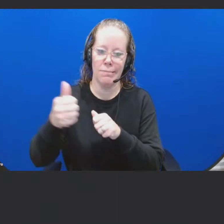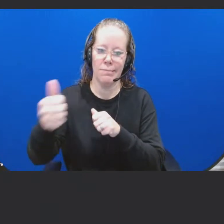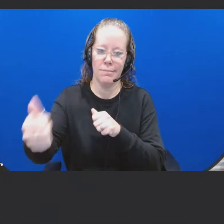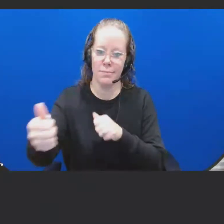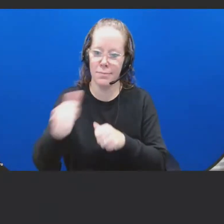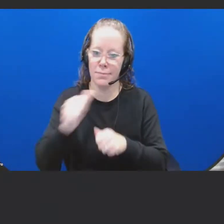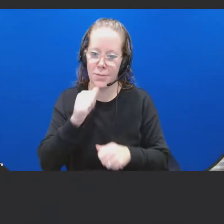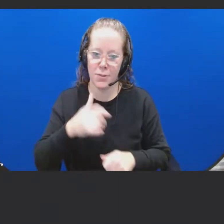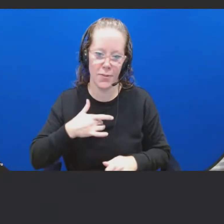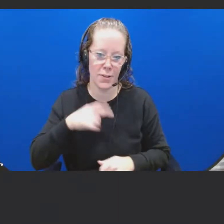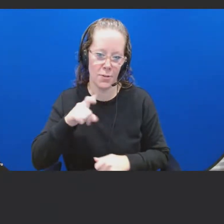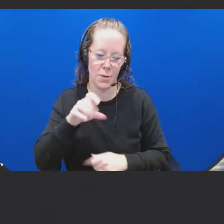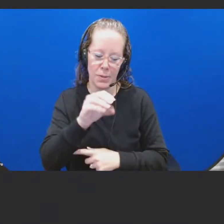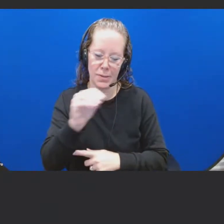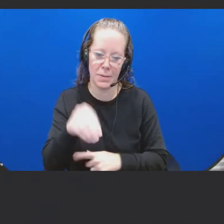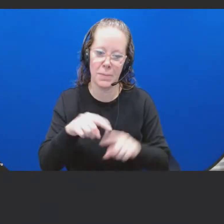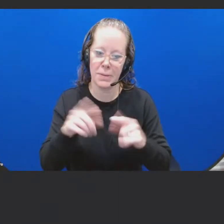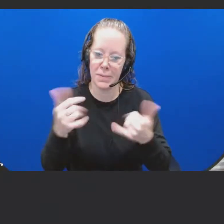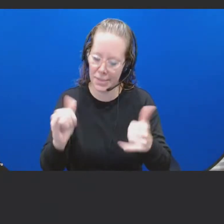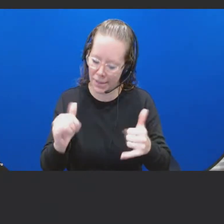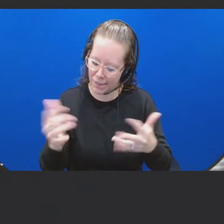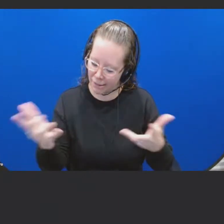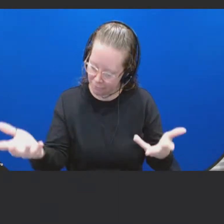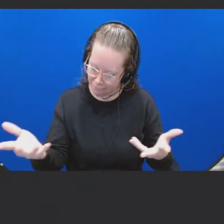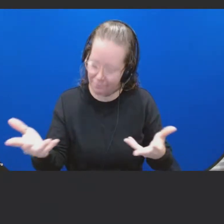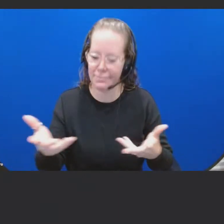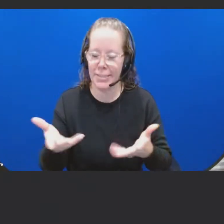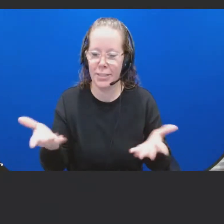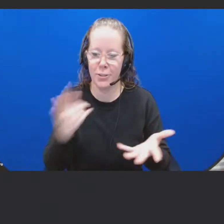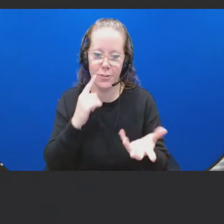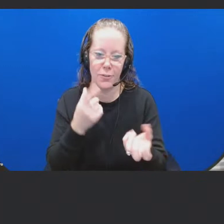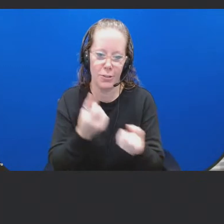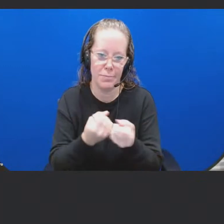but still there for us. So thanks, Amy.